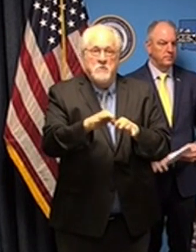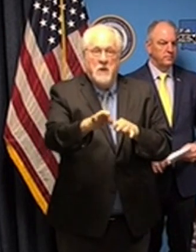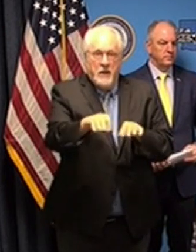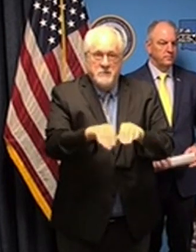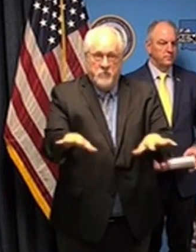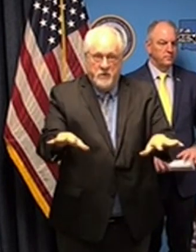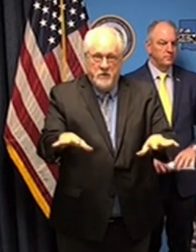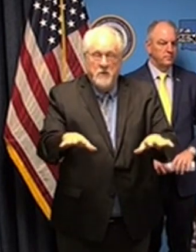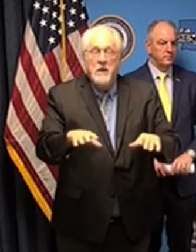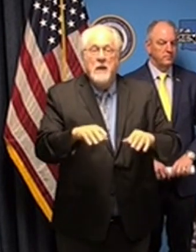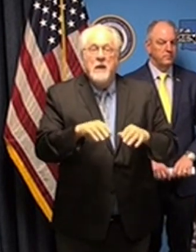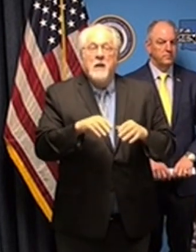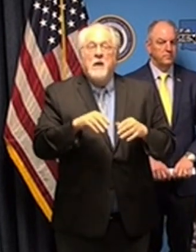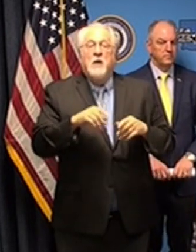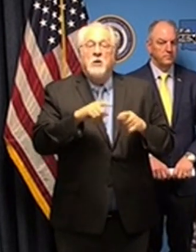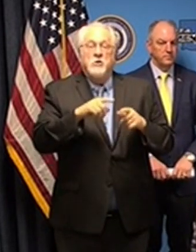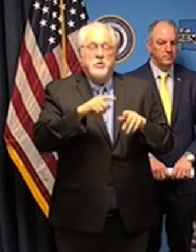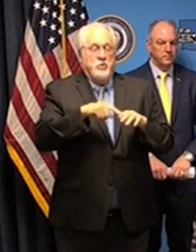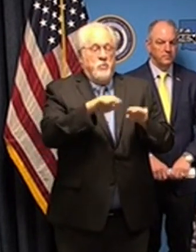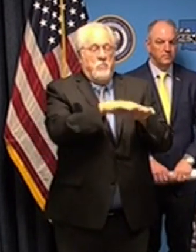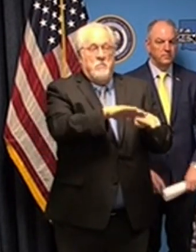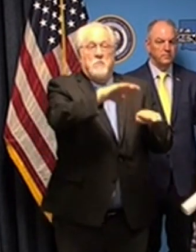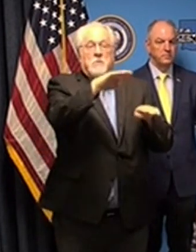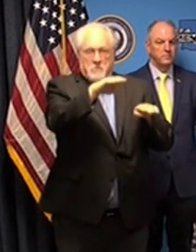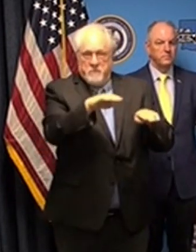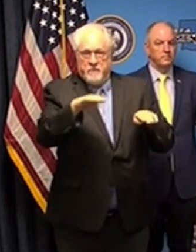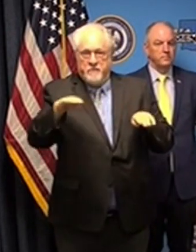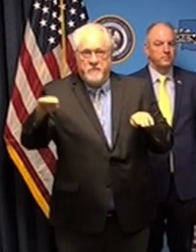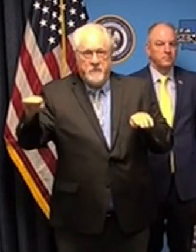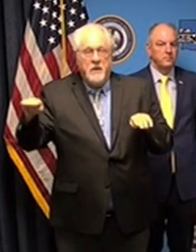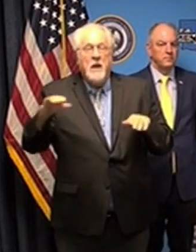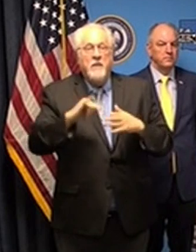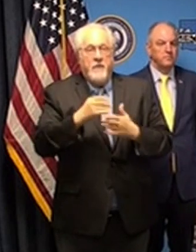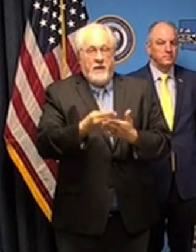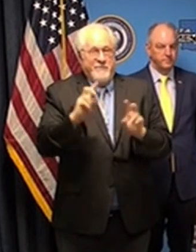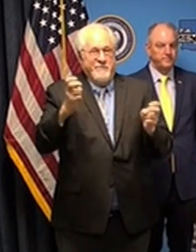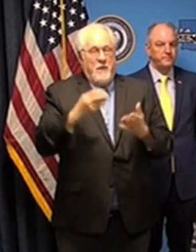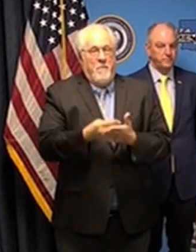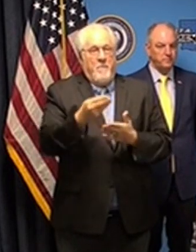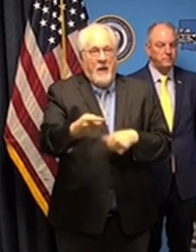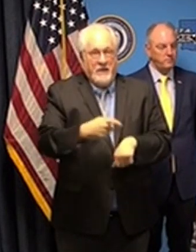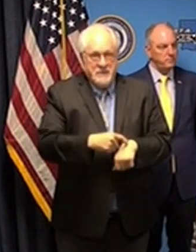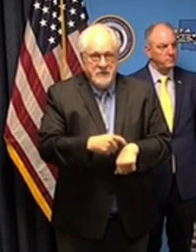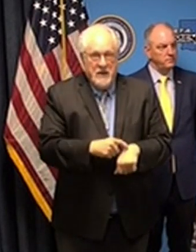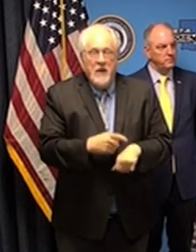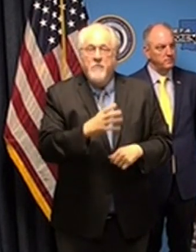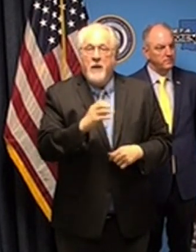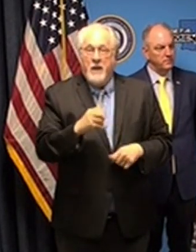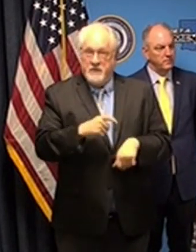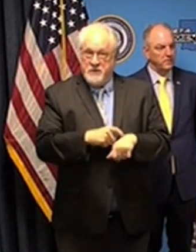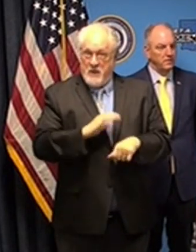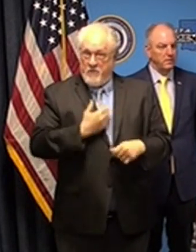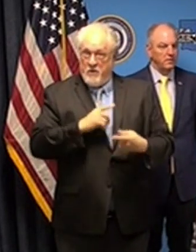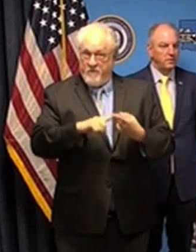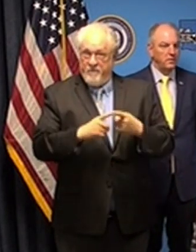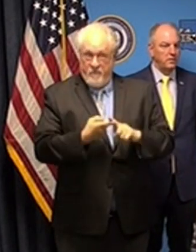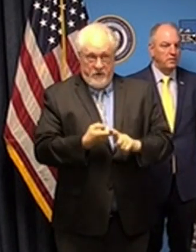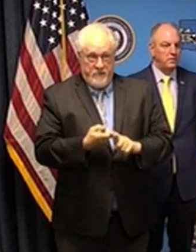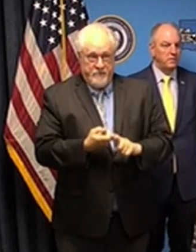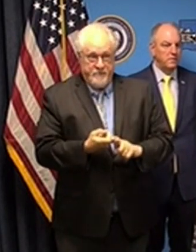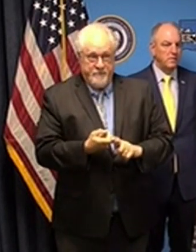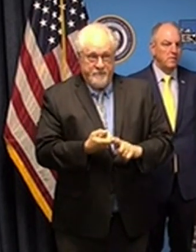virus. It's intended to flatten the curve. That buys us time, and time is our friend in